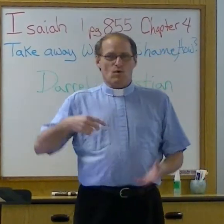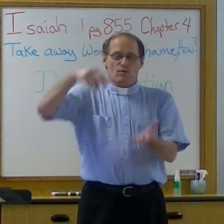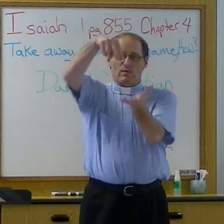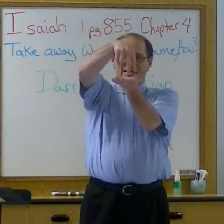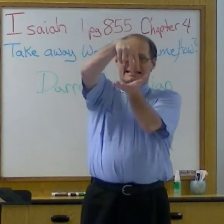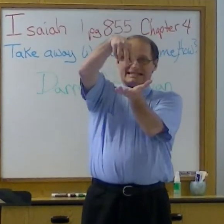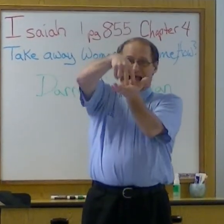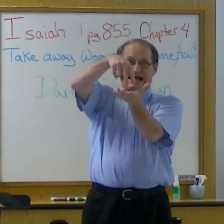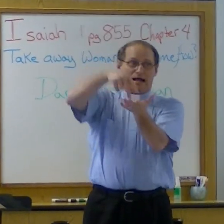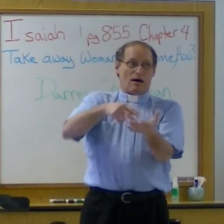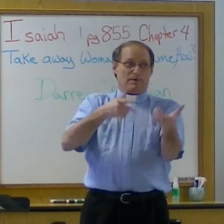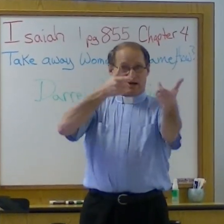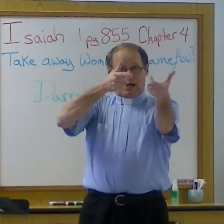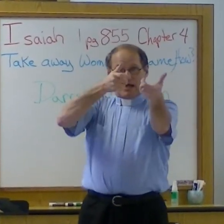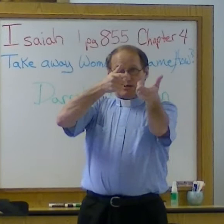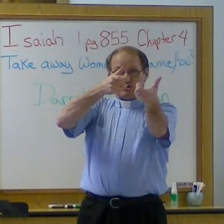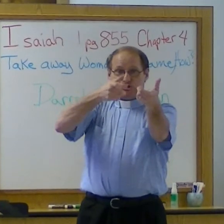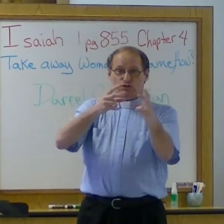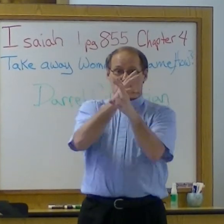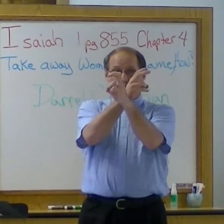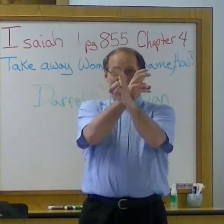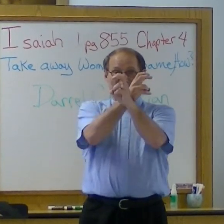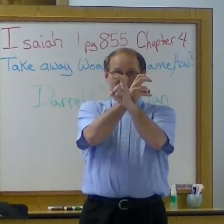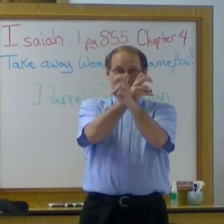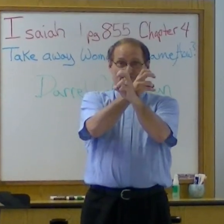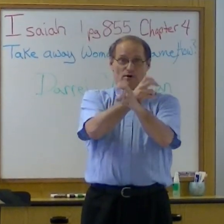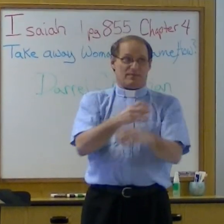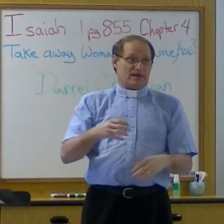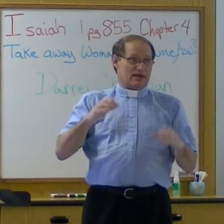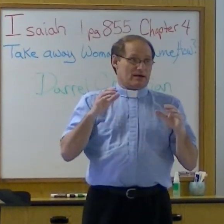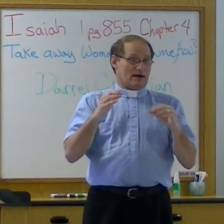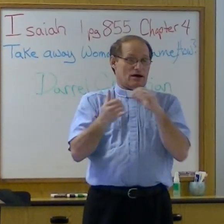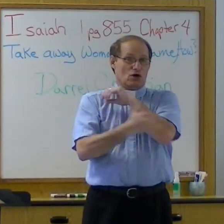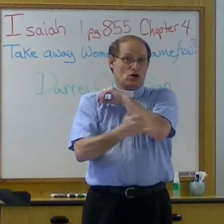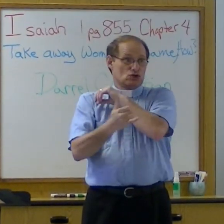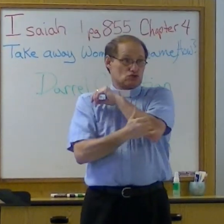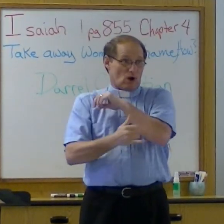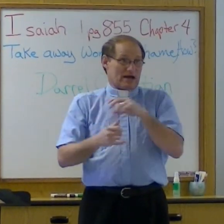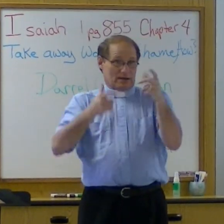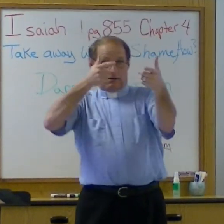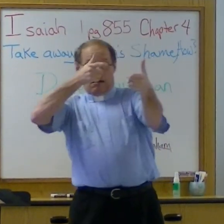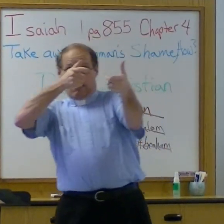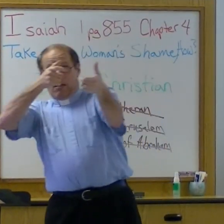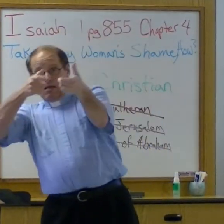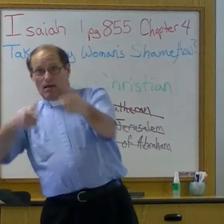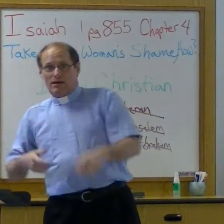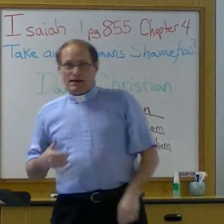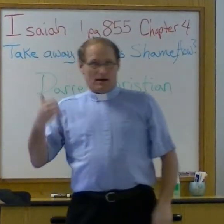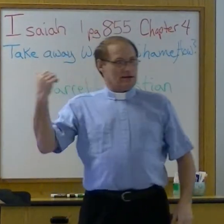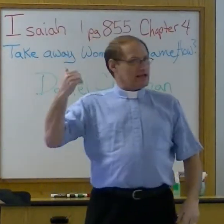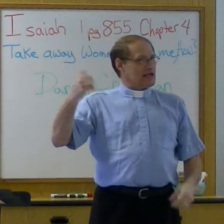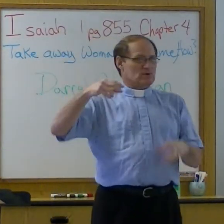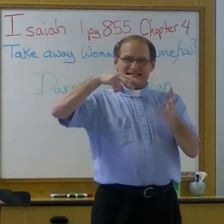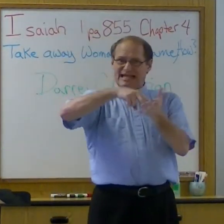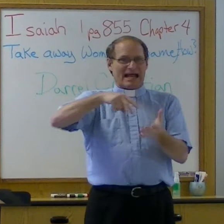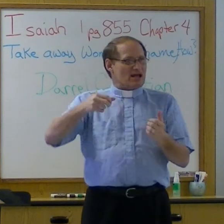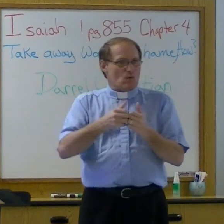When we would stand up and shoot rabbits from the truck, he was standing with